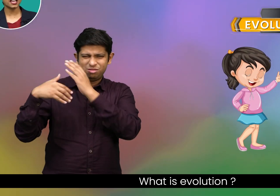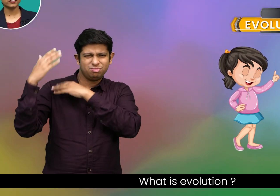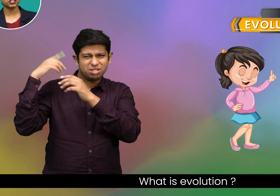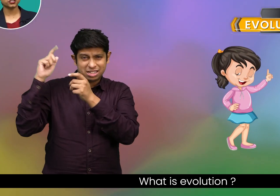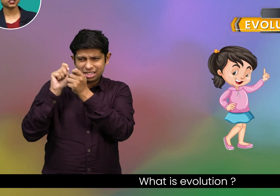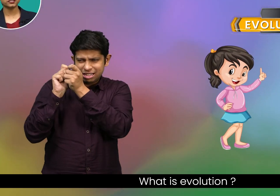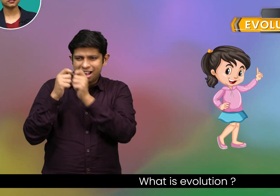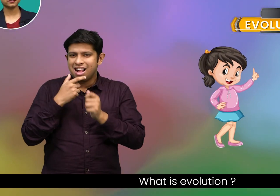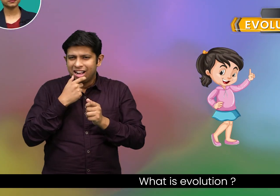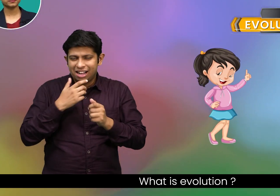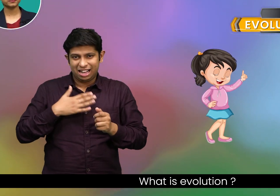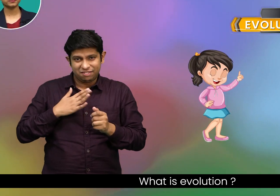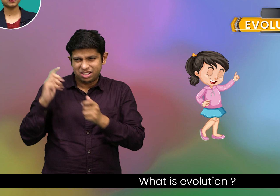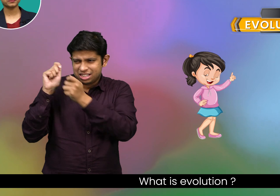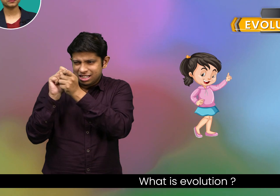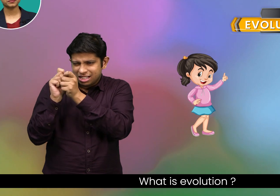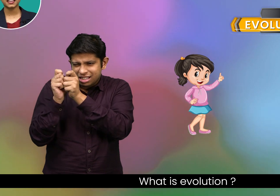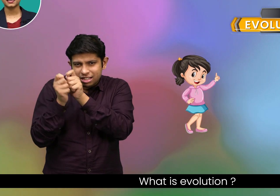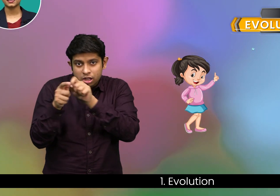What is evolution?